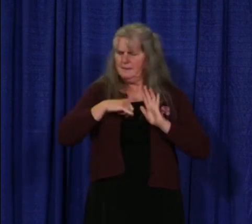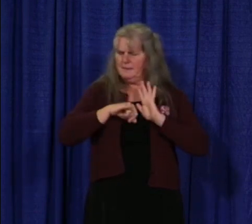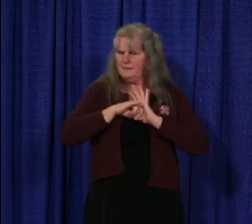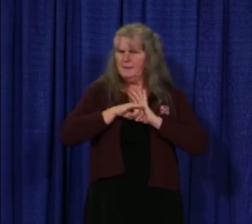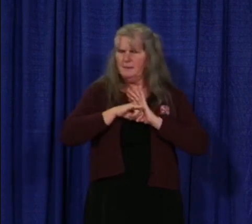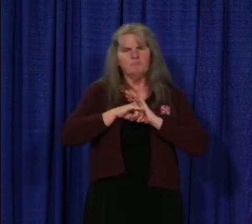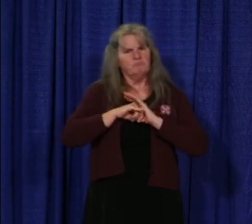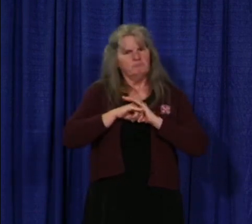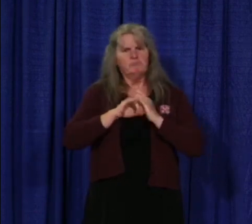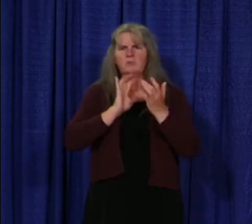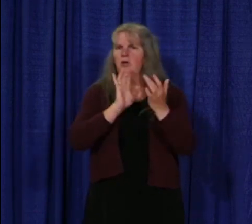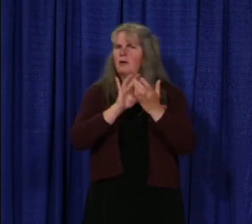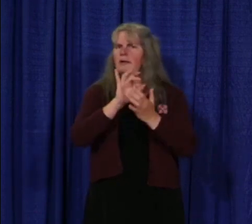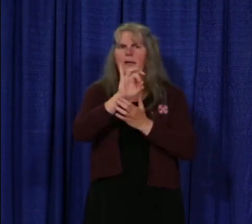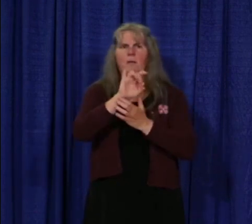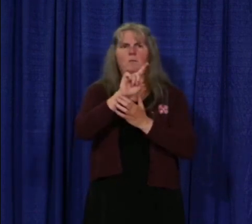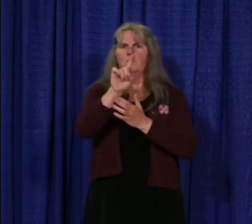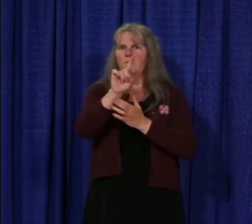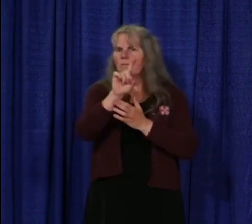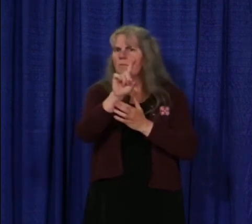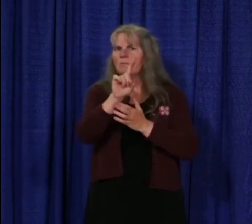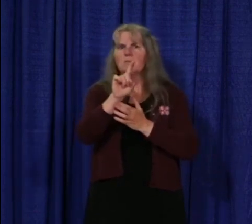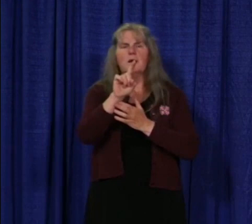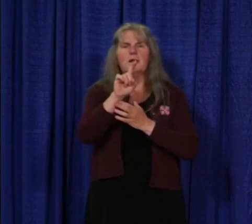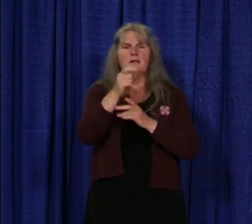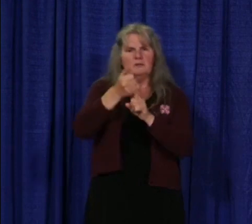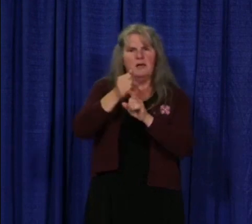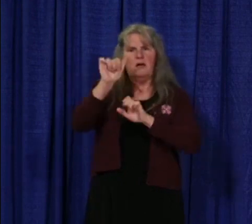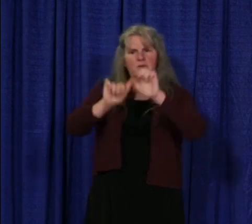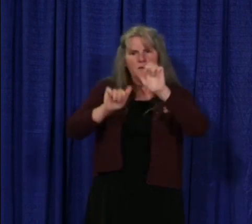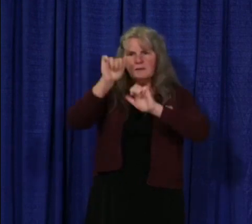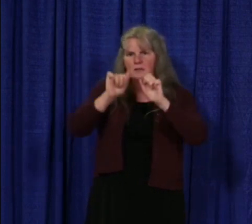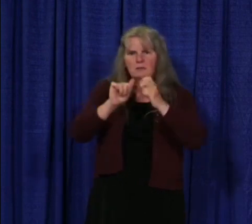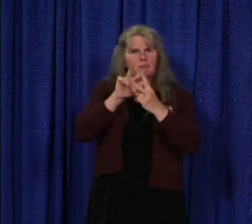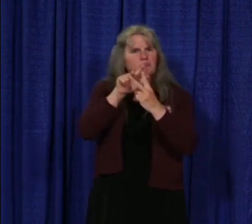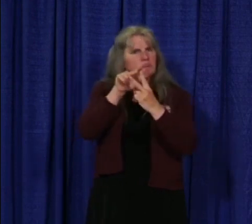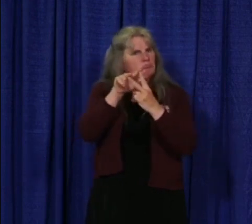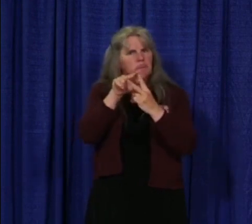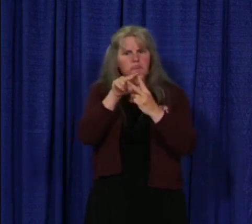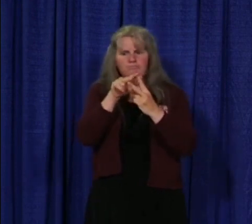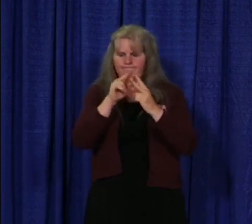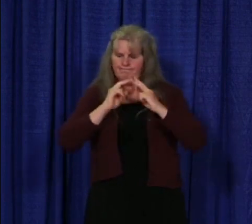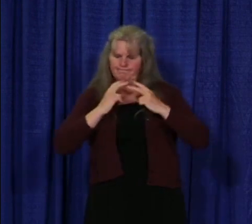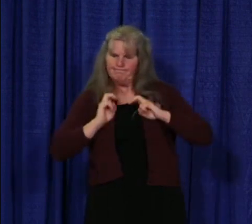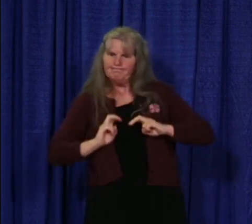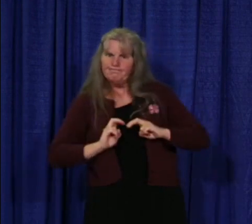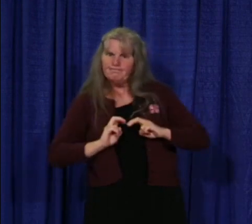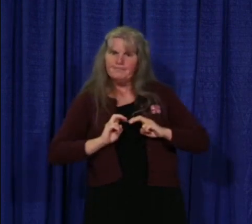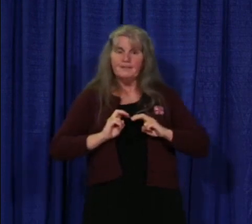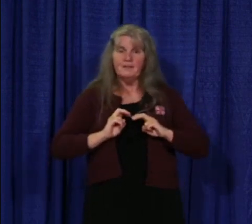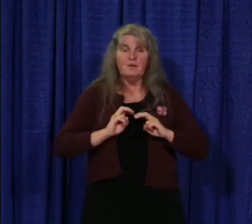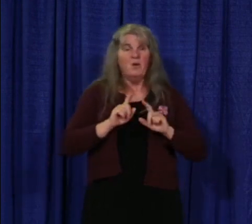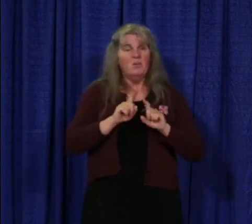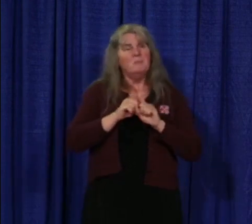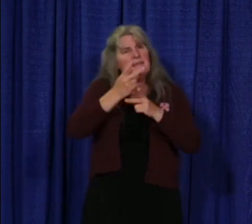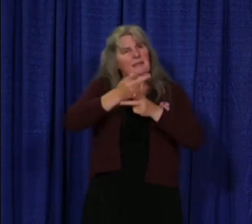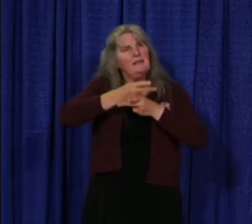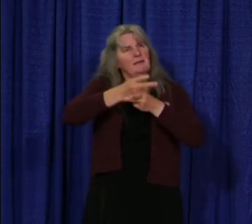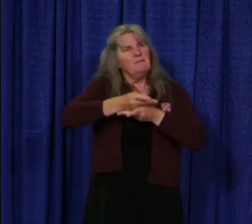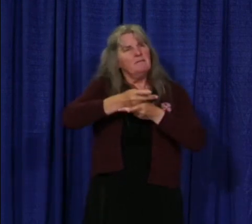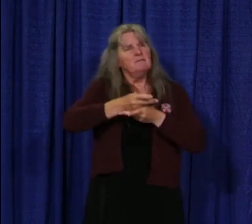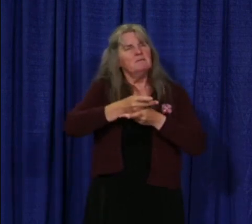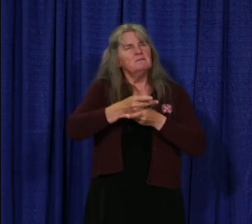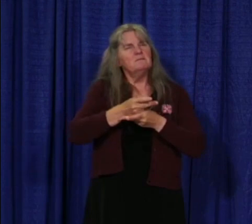call for assessment, do the self-assessment or call 811. I would advise you to be very careful